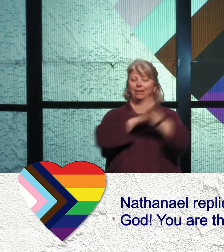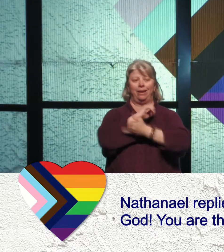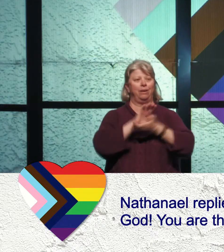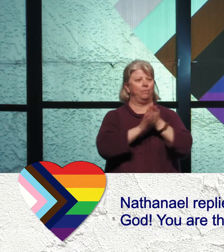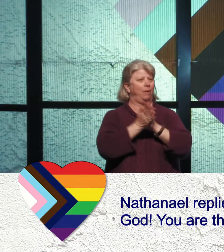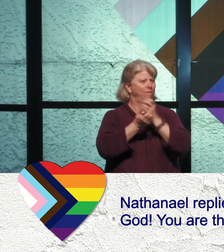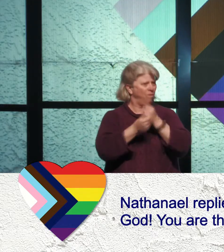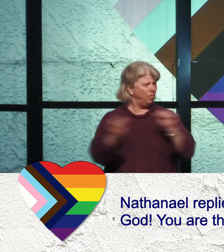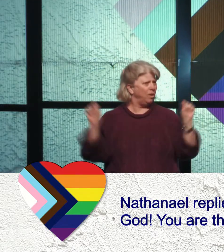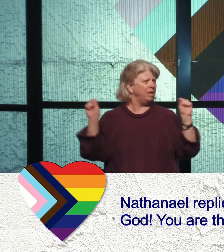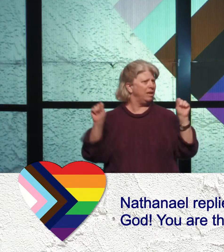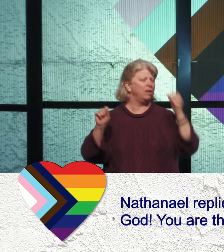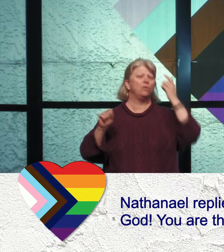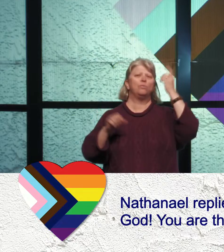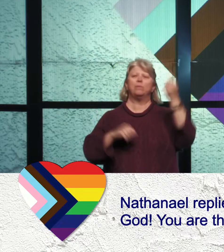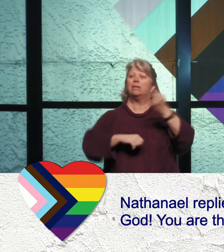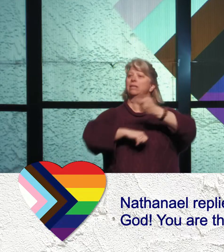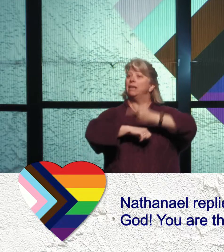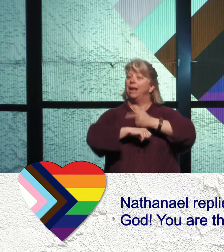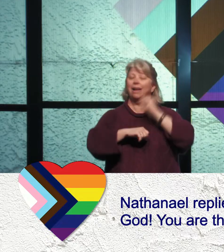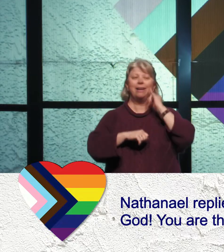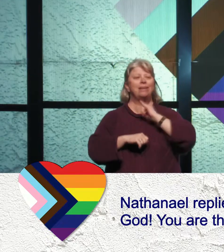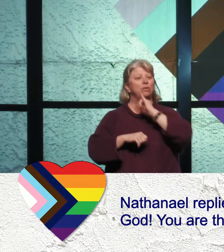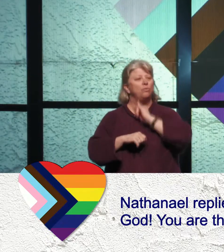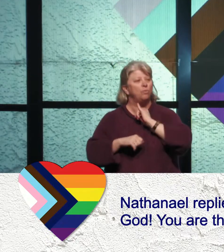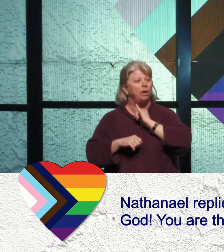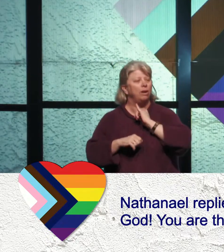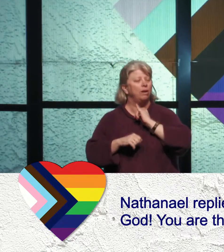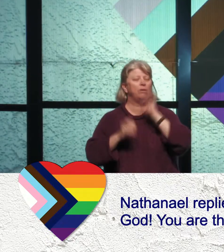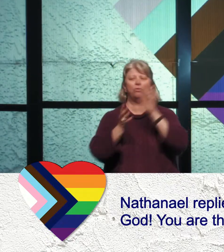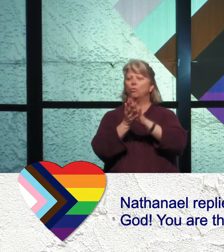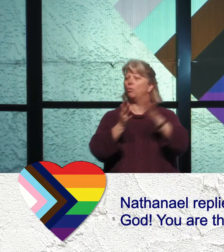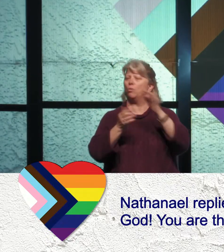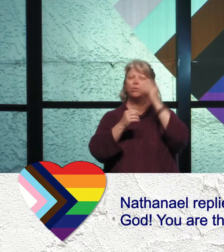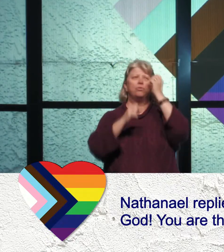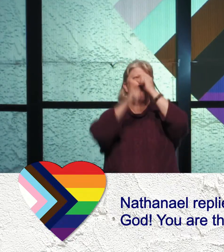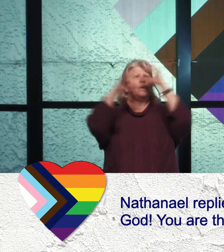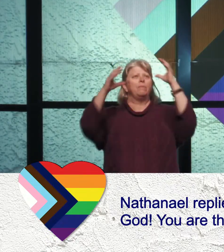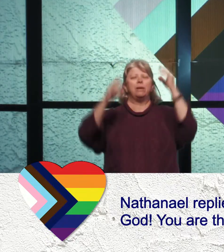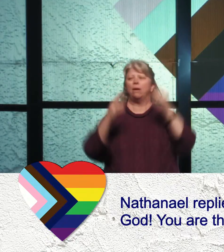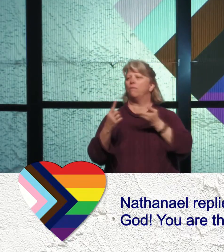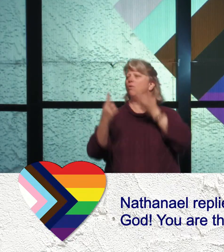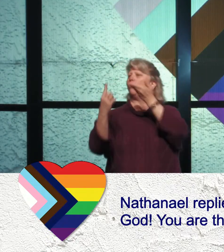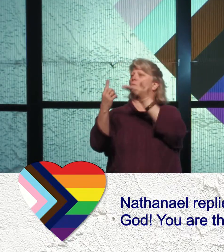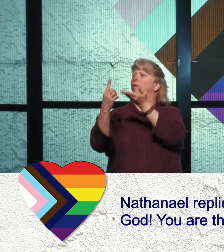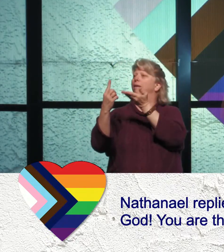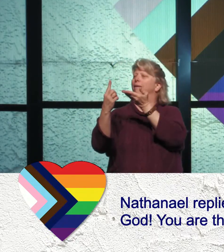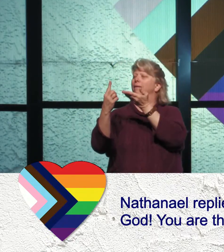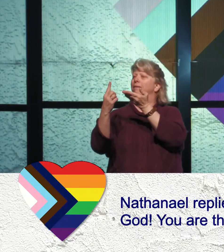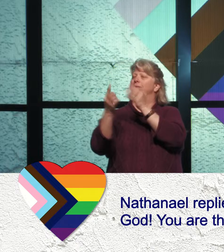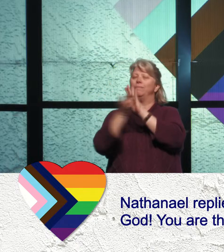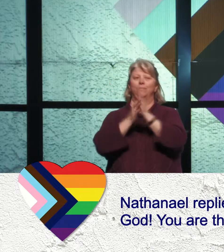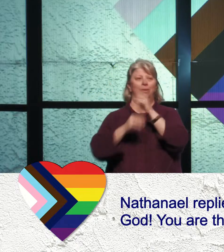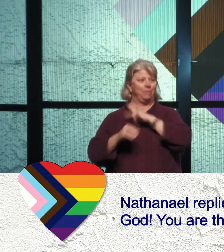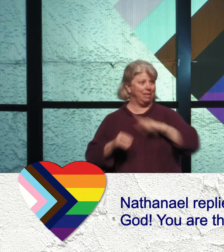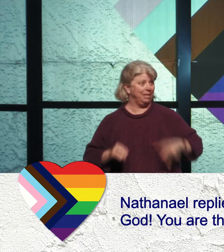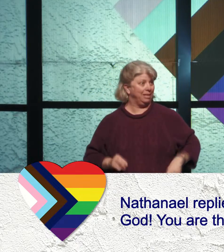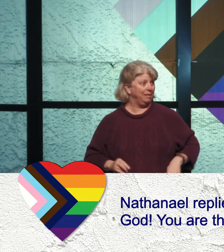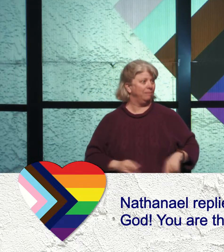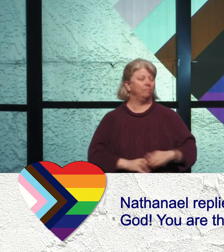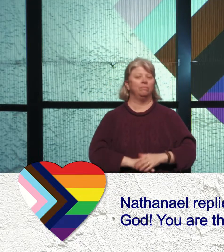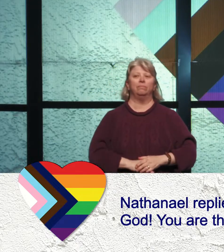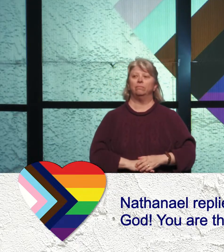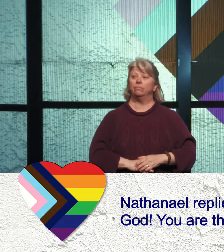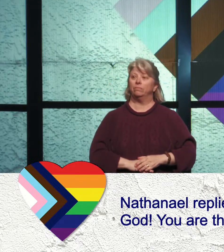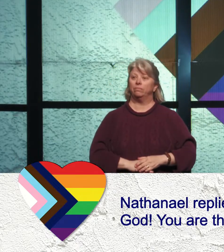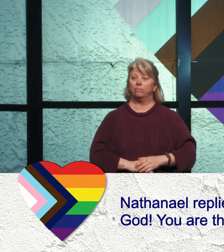free, dreaming of a day when Israel would be in its glory, dreaming of the one who would be the king.